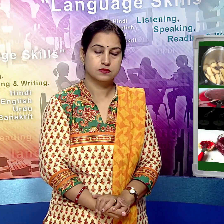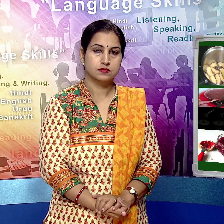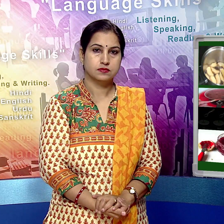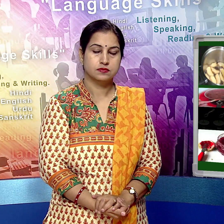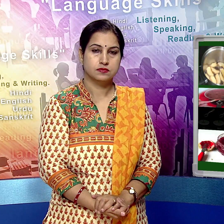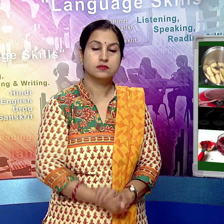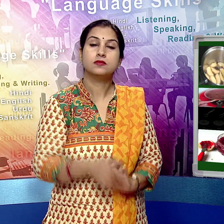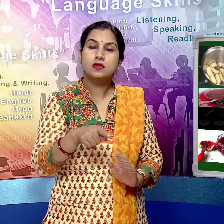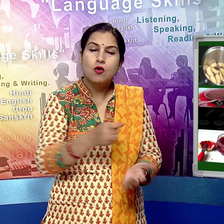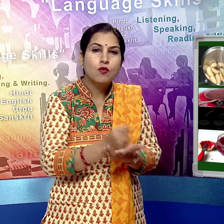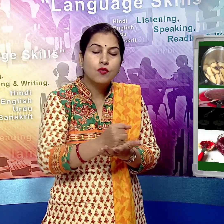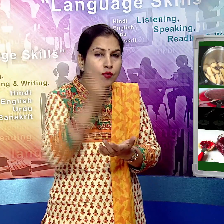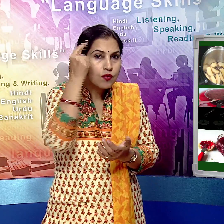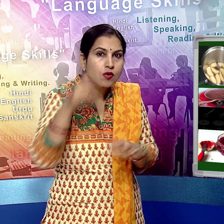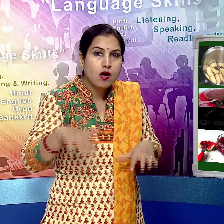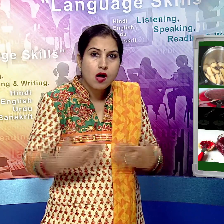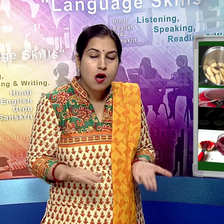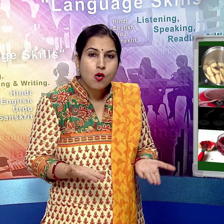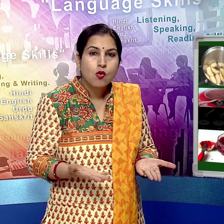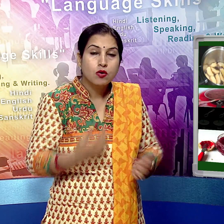Now let's understand how we make jellies.